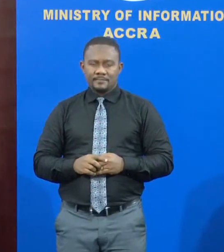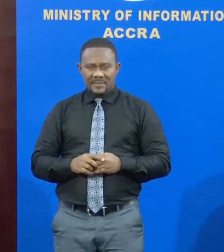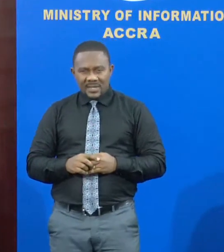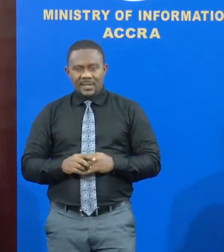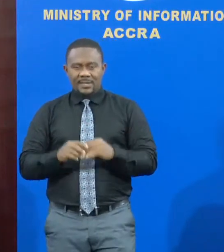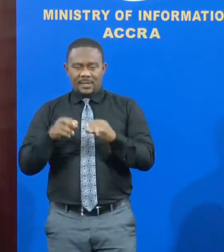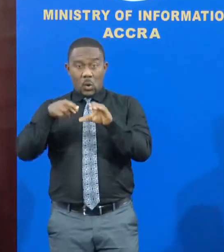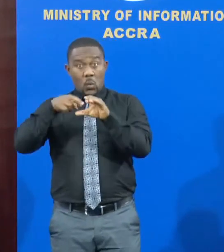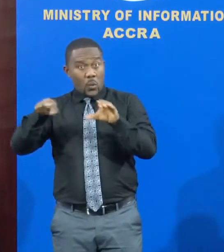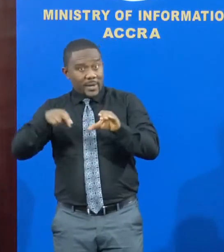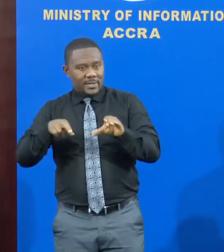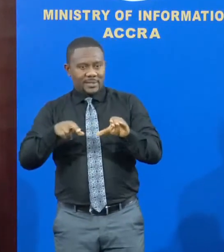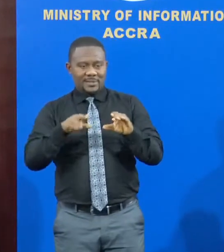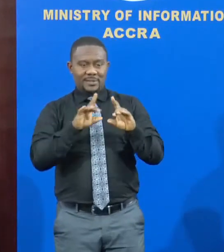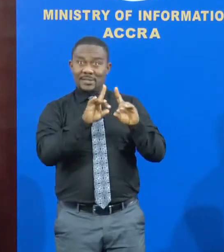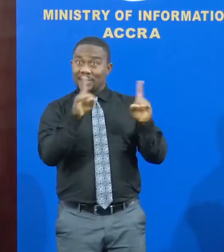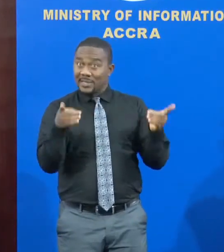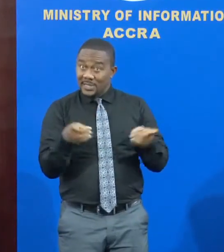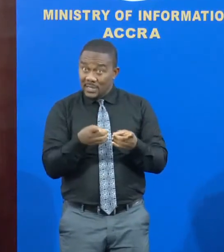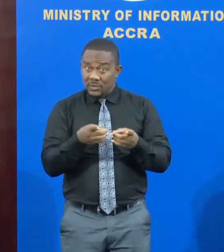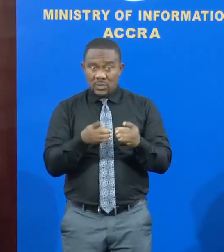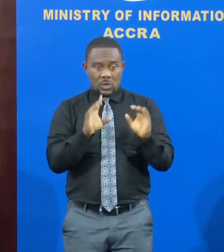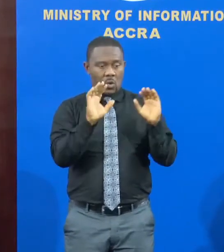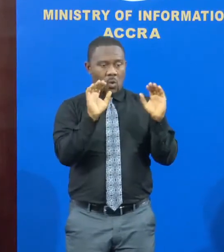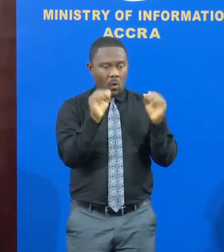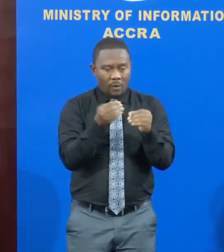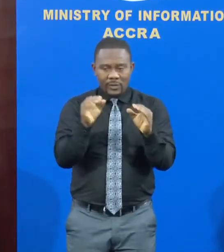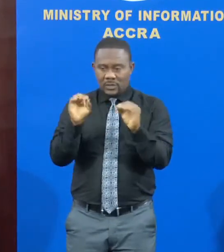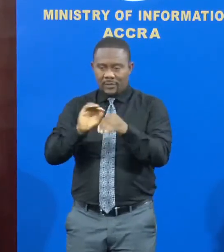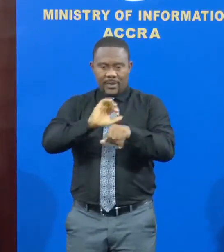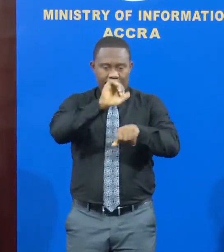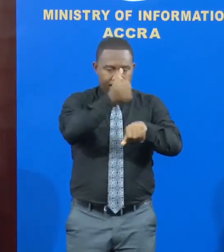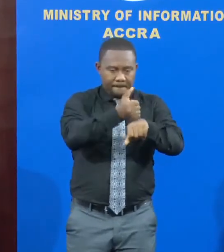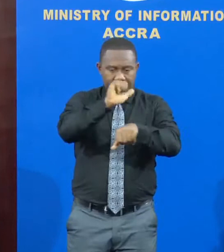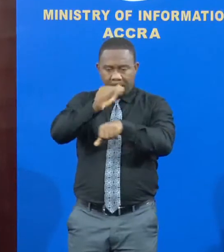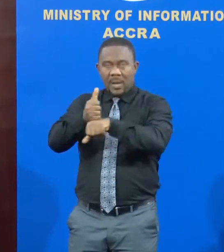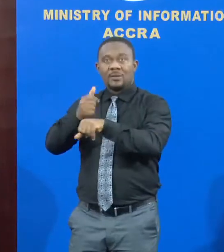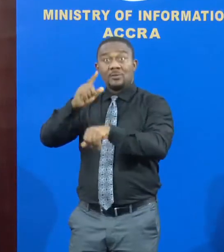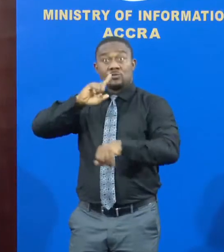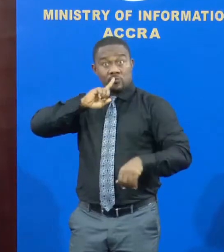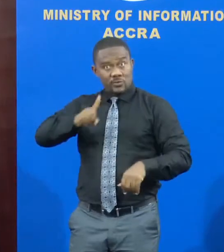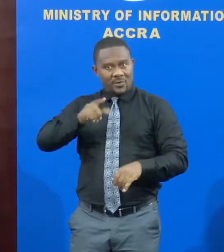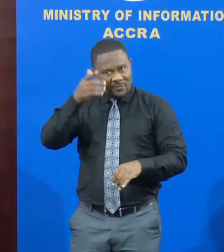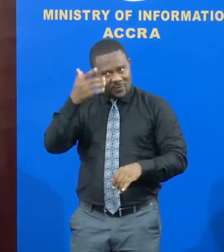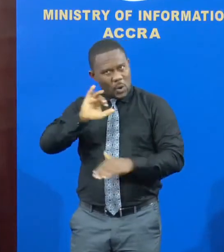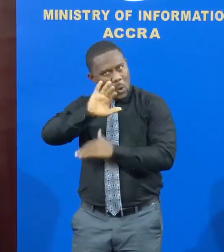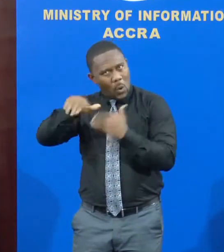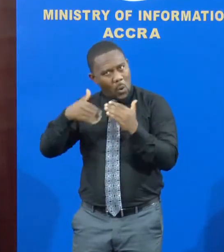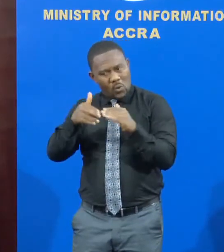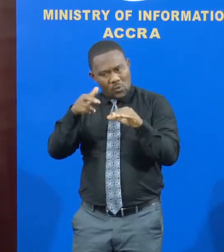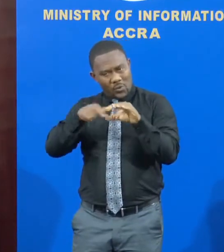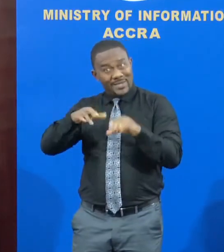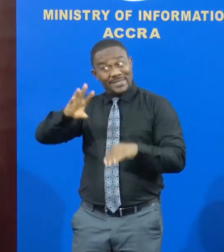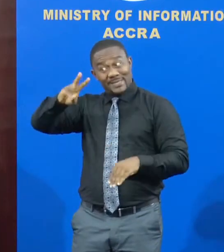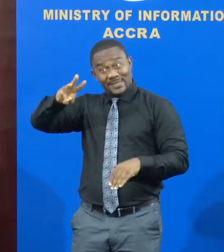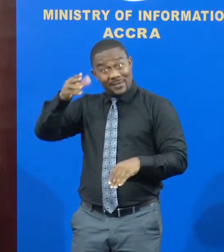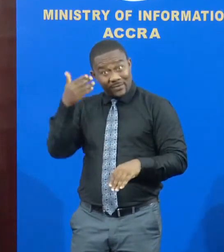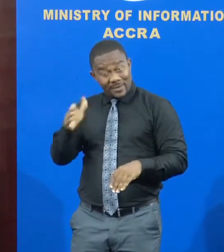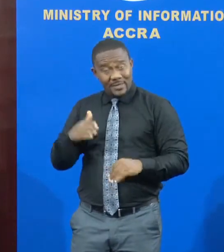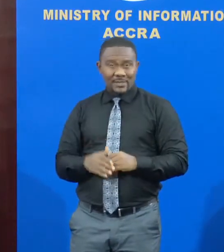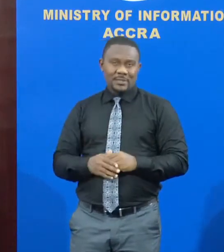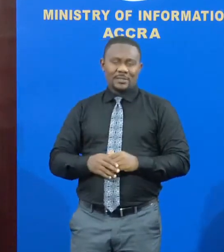district offices is ongoing. We have indeed opened offices in all 16 regions and